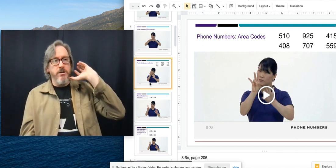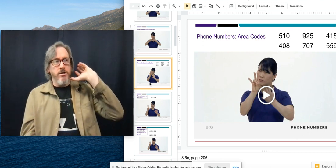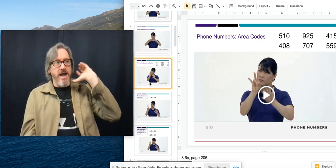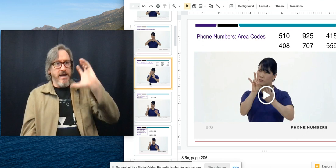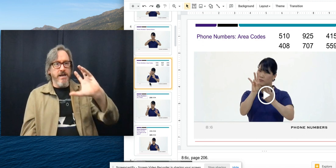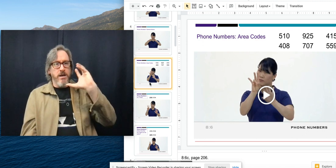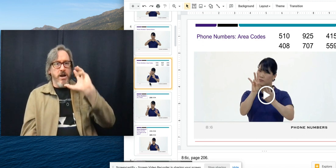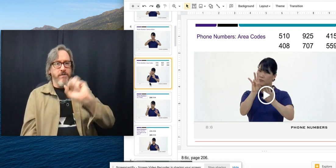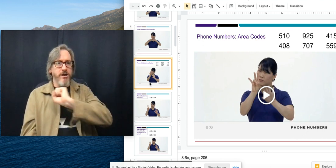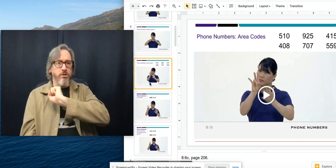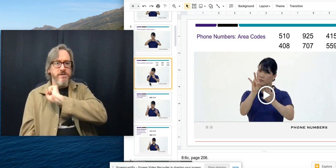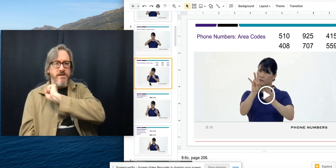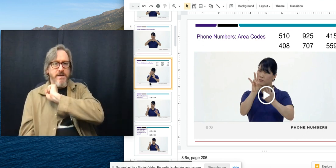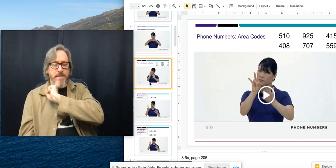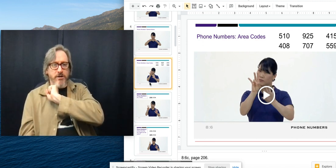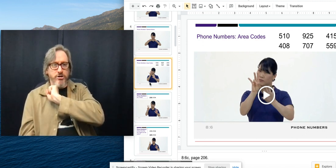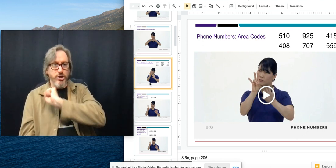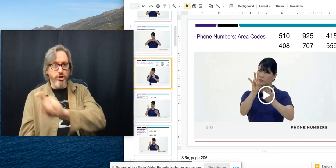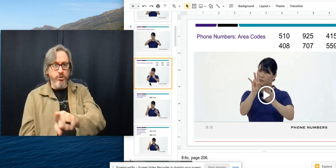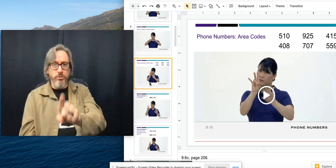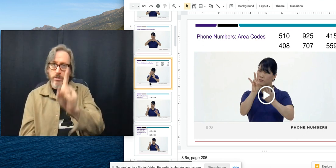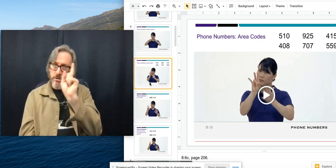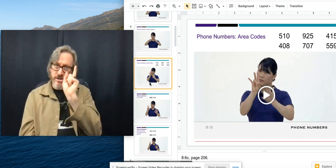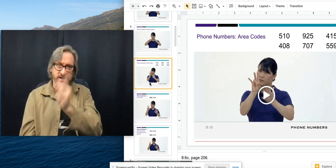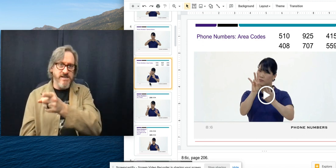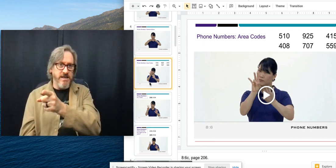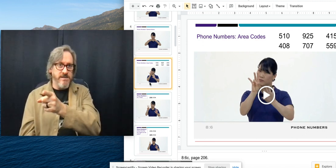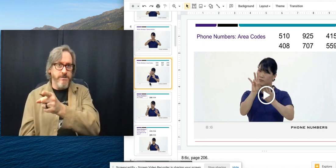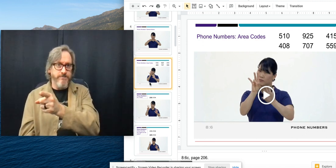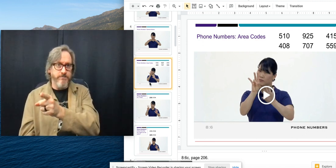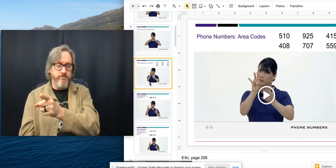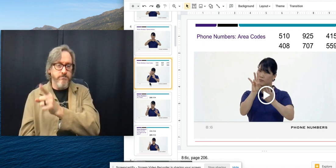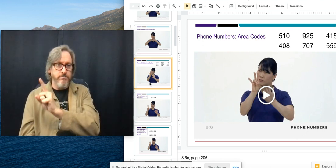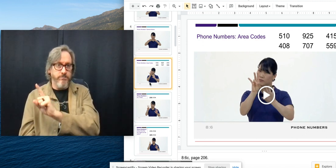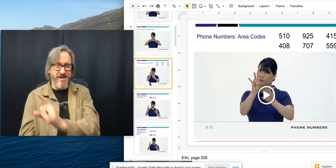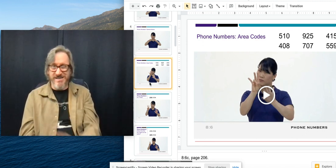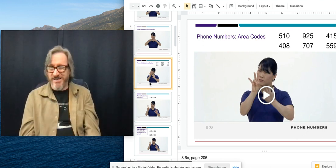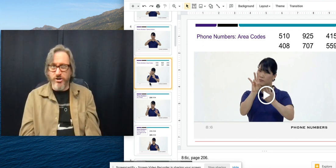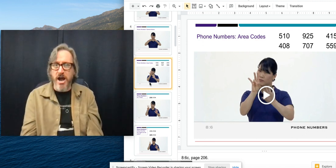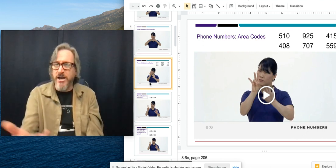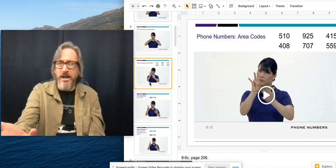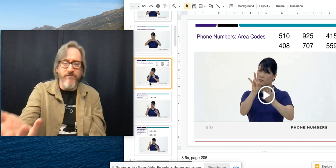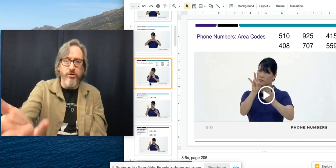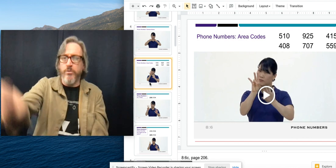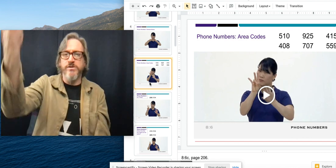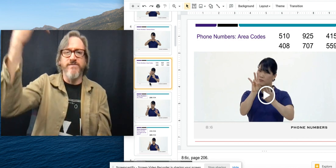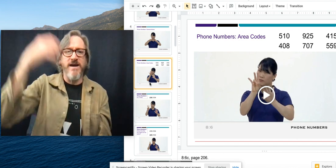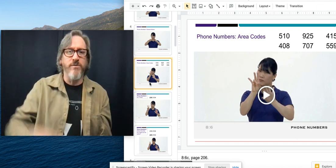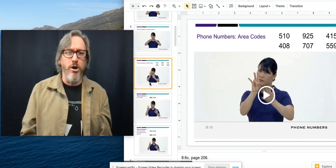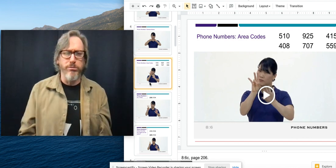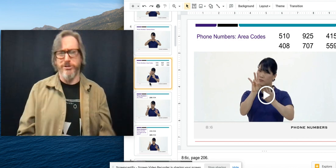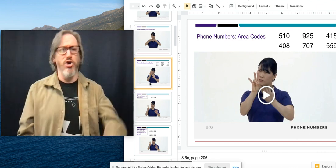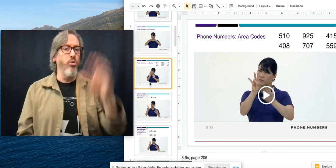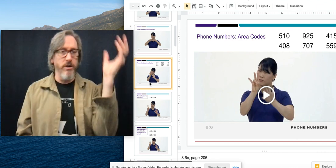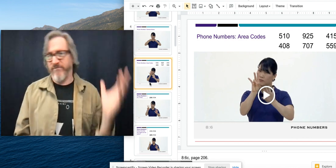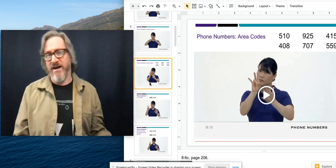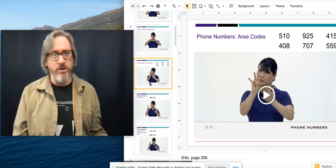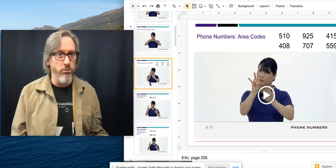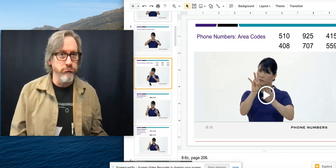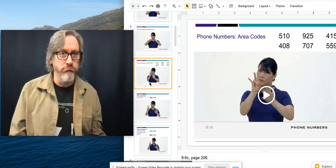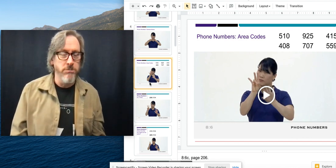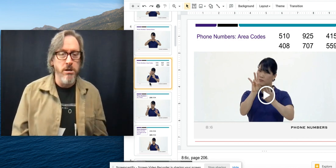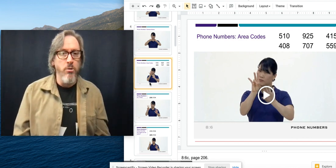Add any area codes that matter to you to this list. Because you're not going to, if you don't use 510, don't worry